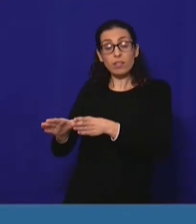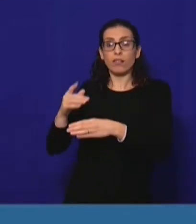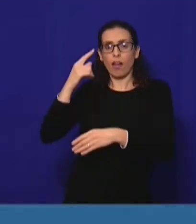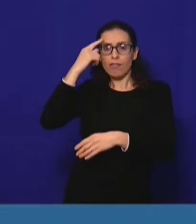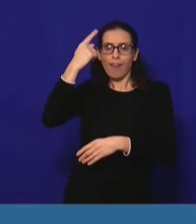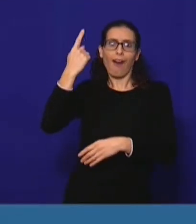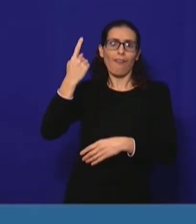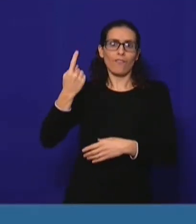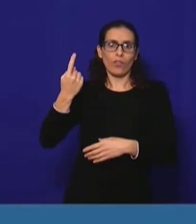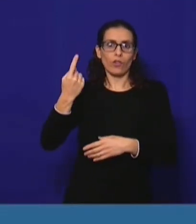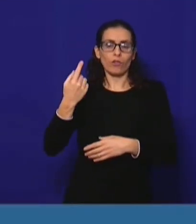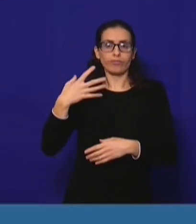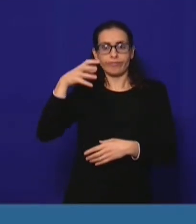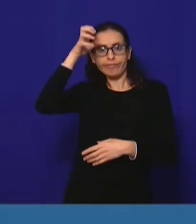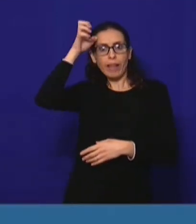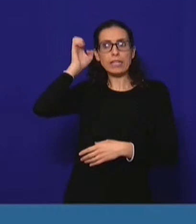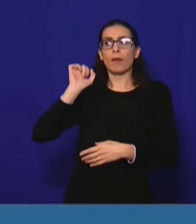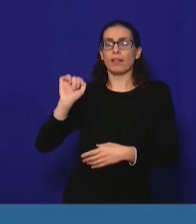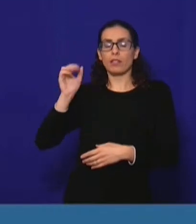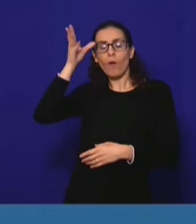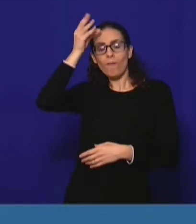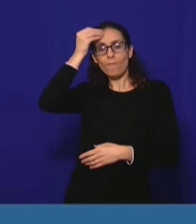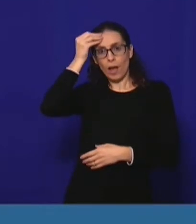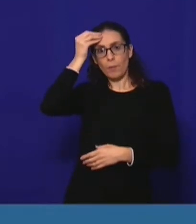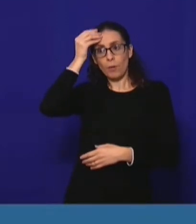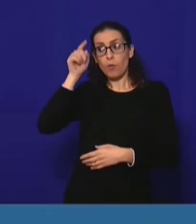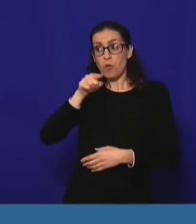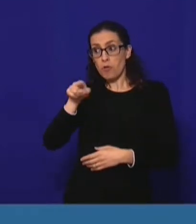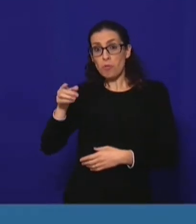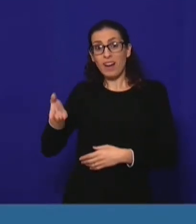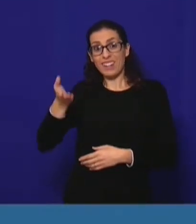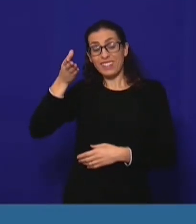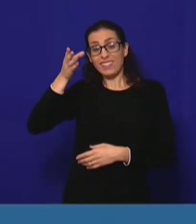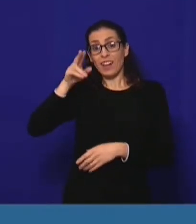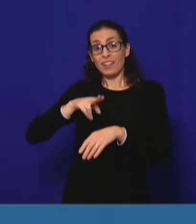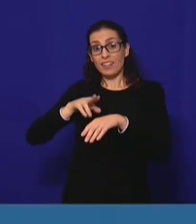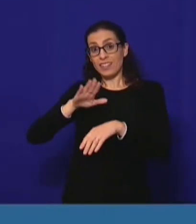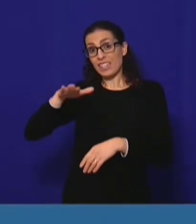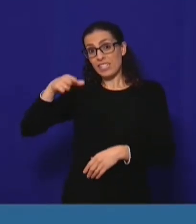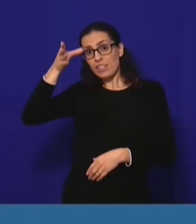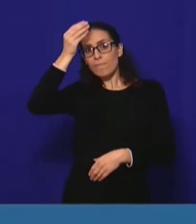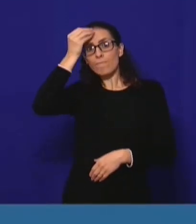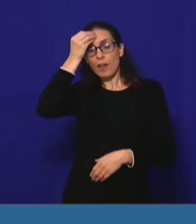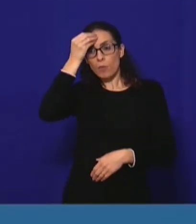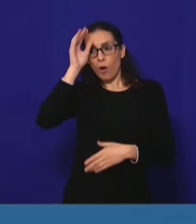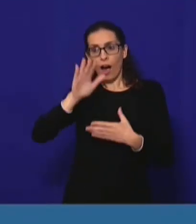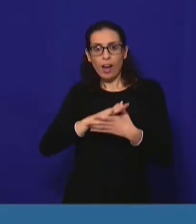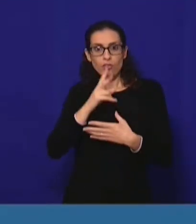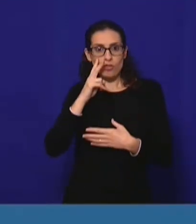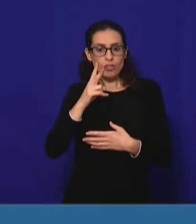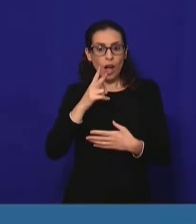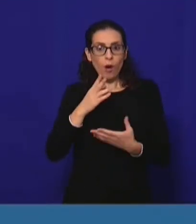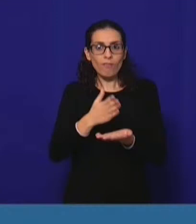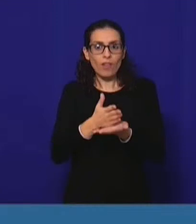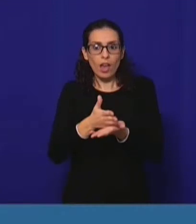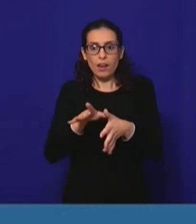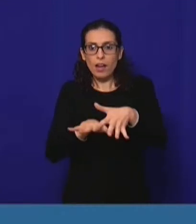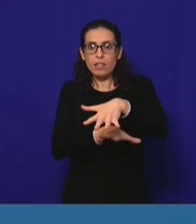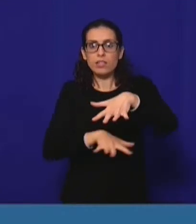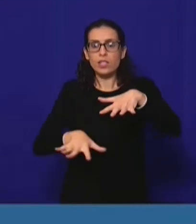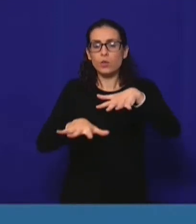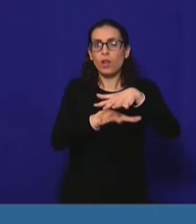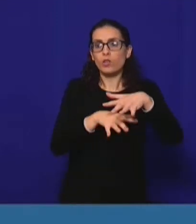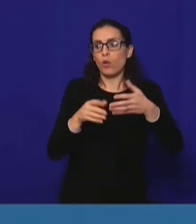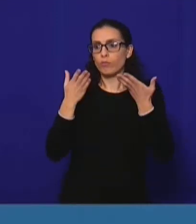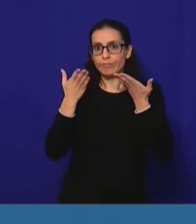workers stess u l-istaff huma stess jifhmu. Huma l-iktar nies li jifhmu għaliex jaraw propju qudiem wiċċhom dawn il-pazjenti li qegħdin